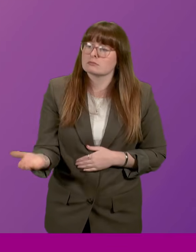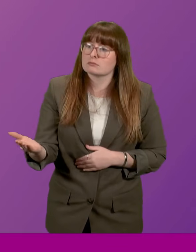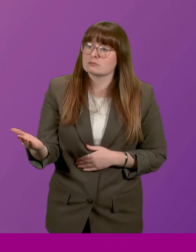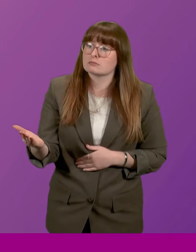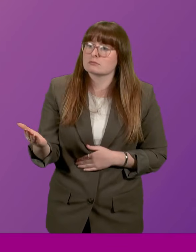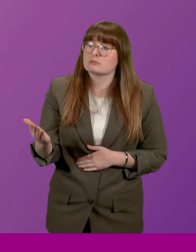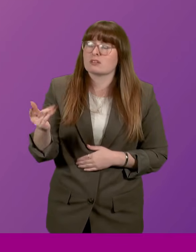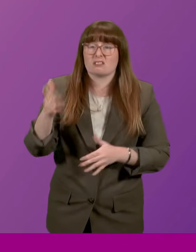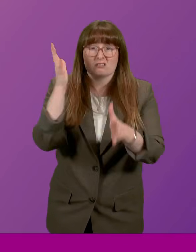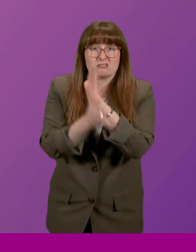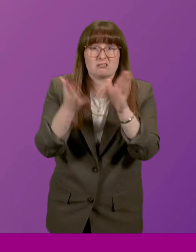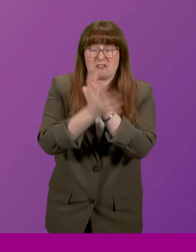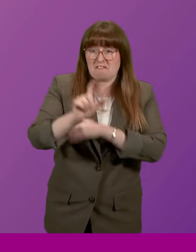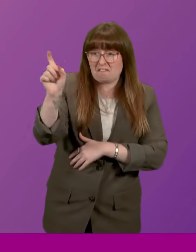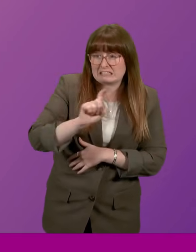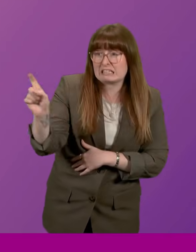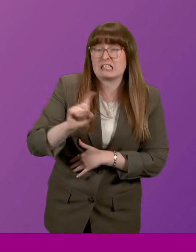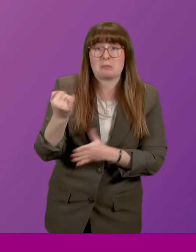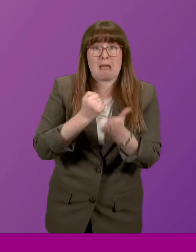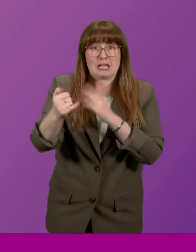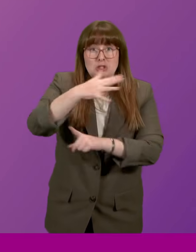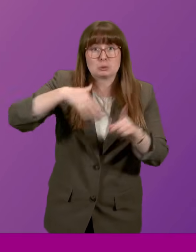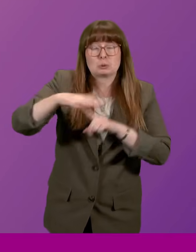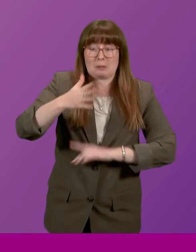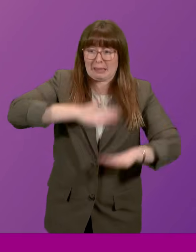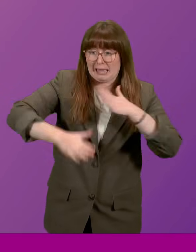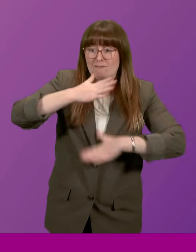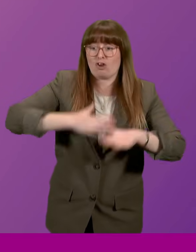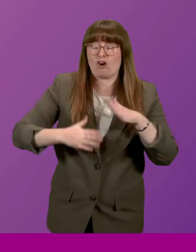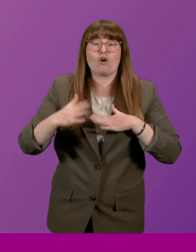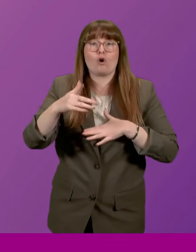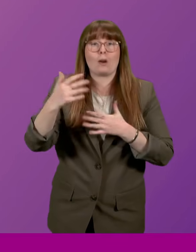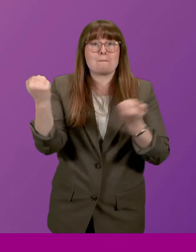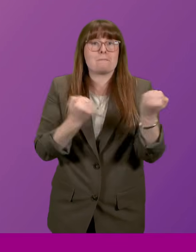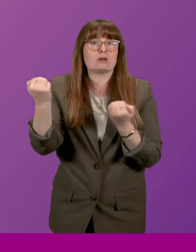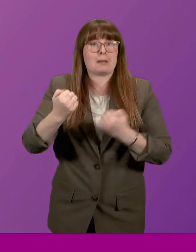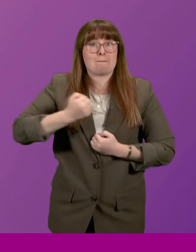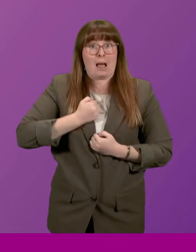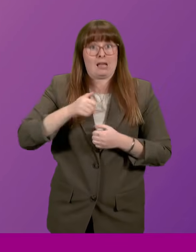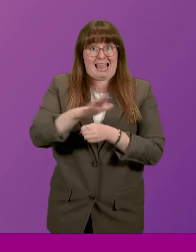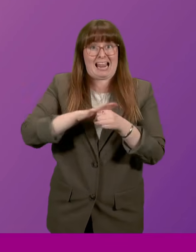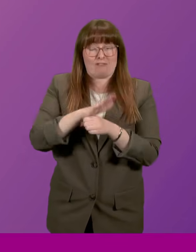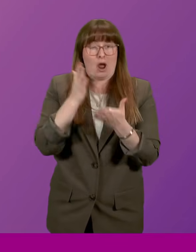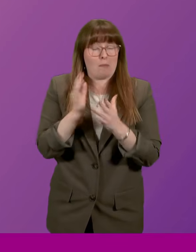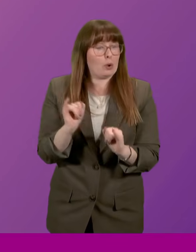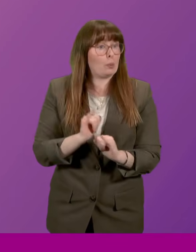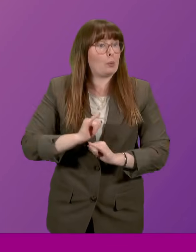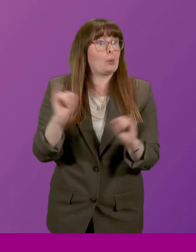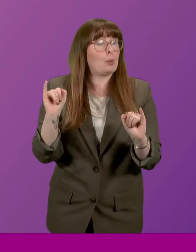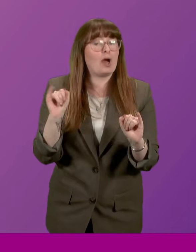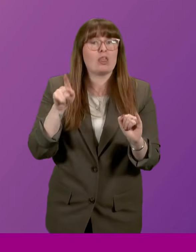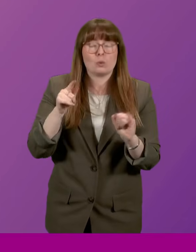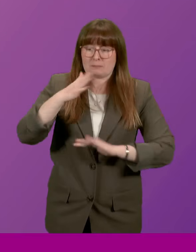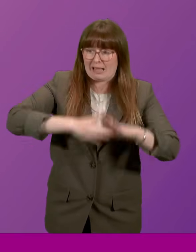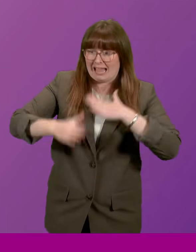mindless vandalism and antisocial behaviour on stagecoach buses in my region is now at a crisis point. These mindless acts